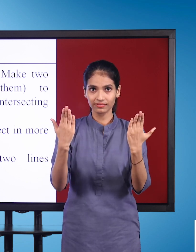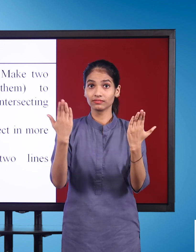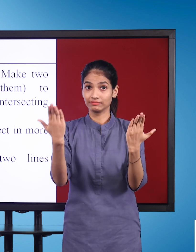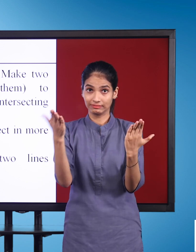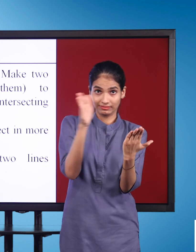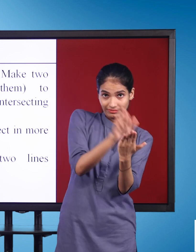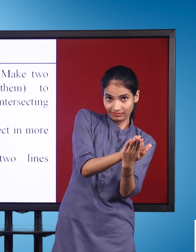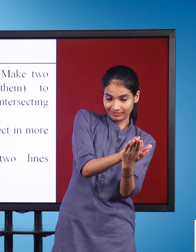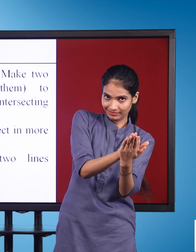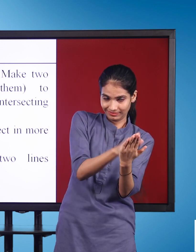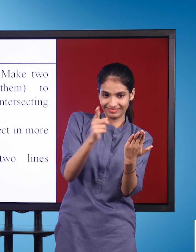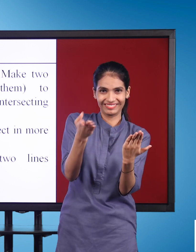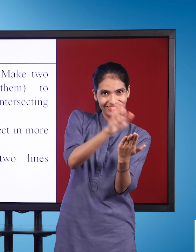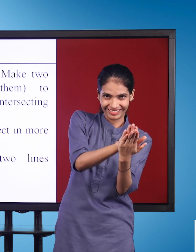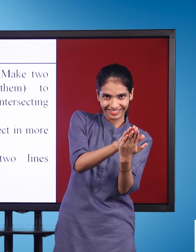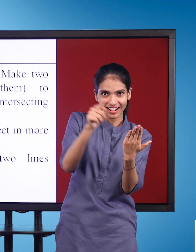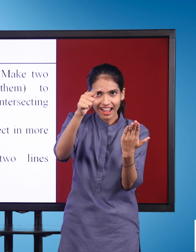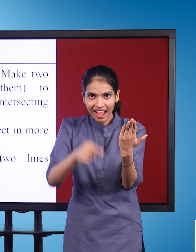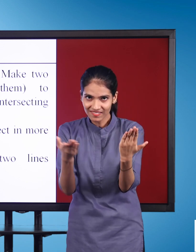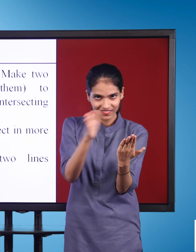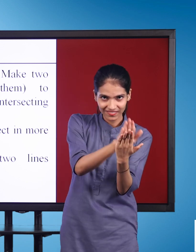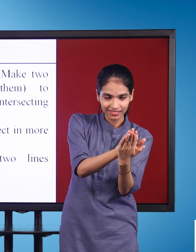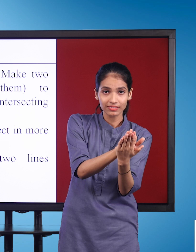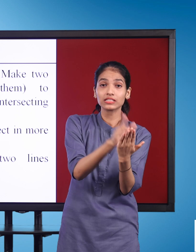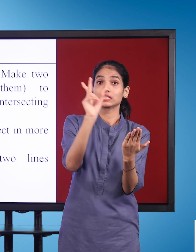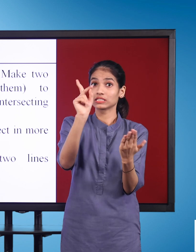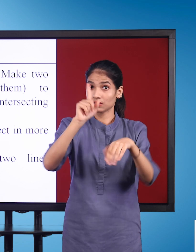Make two folds and crease them